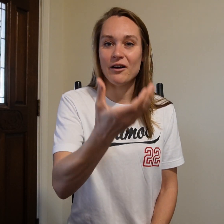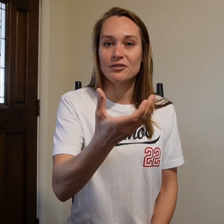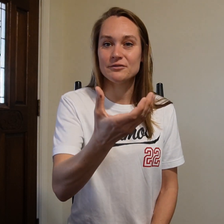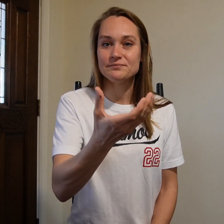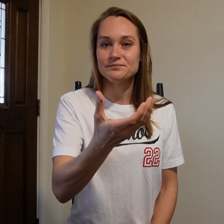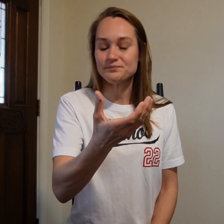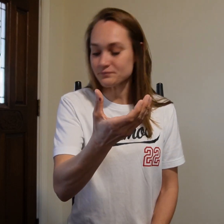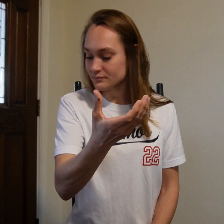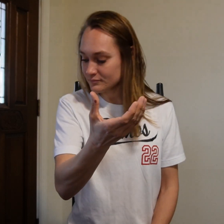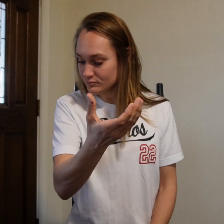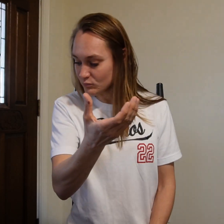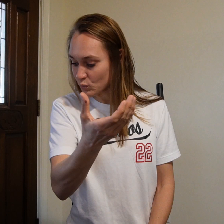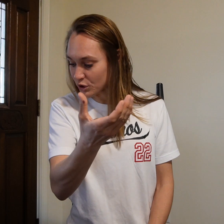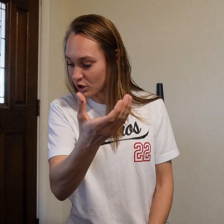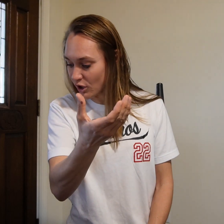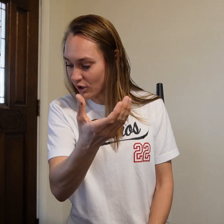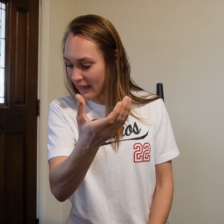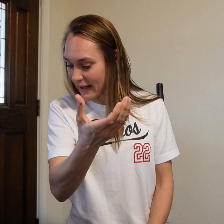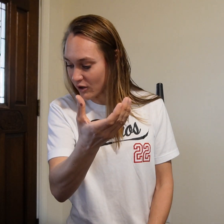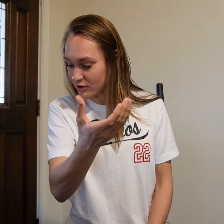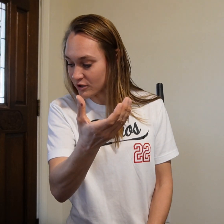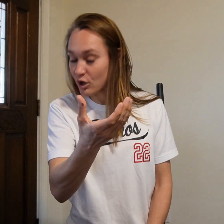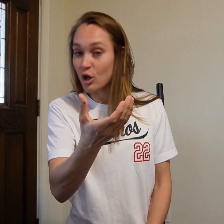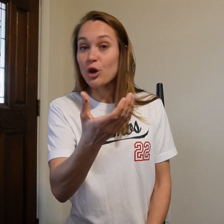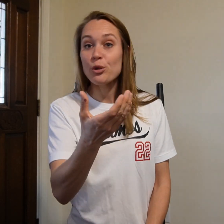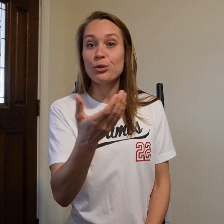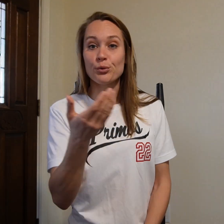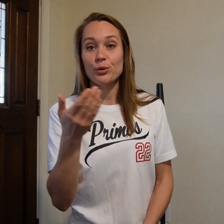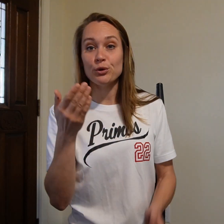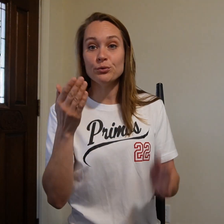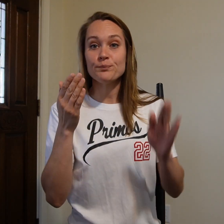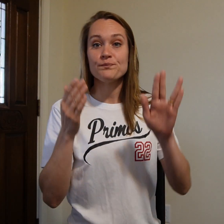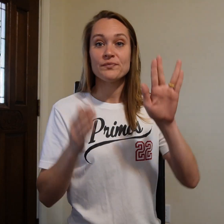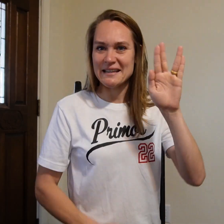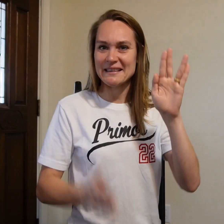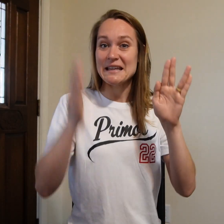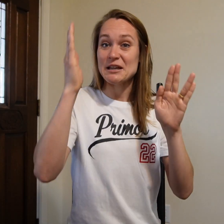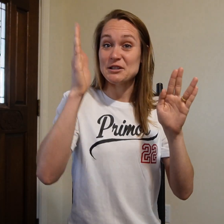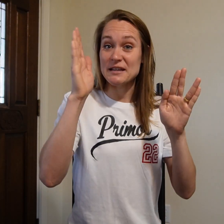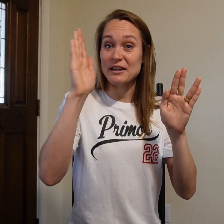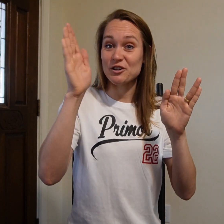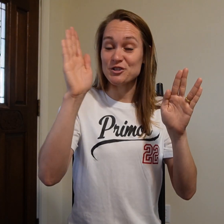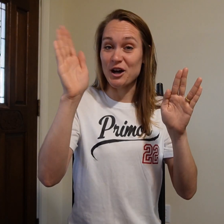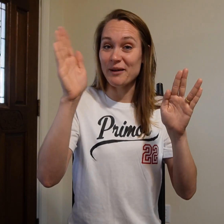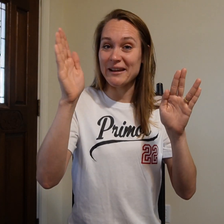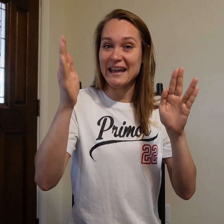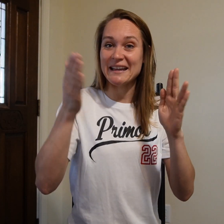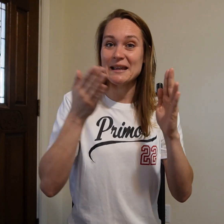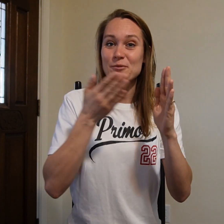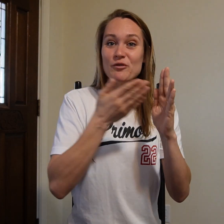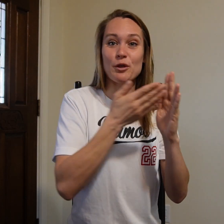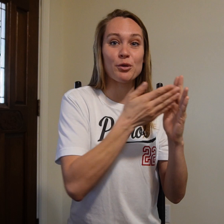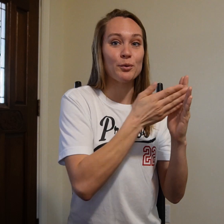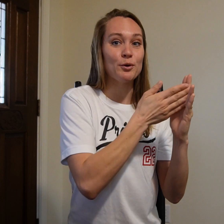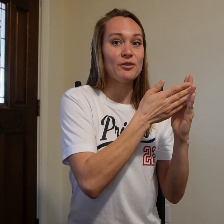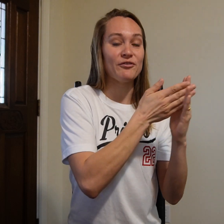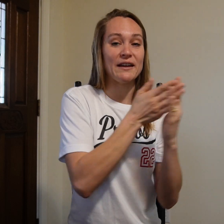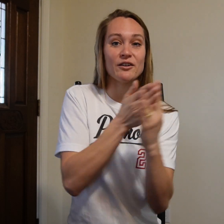out. Would call out through. Take your dominant hand and move it through the